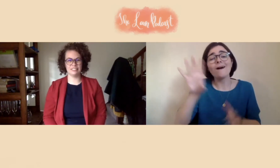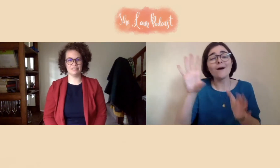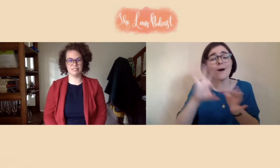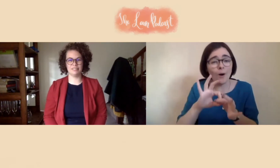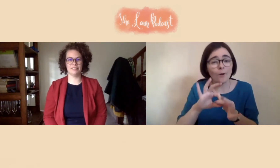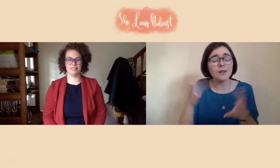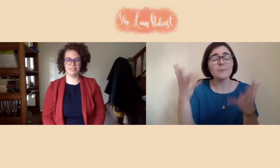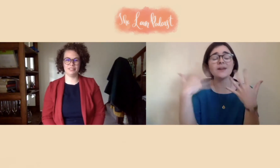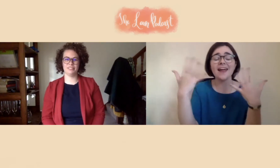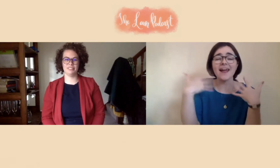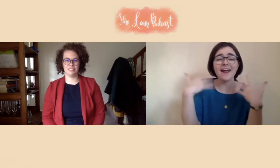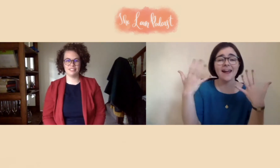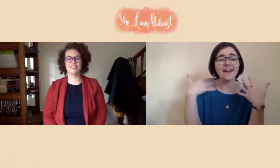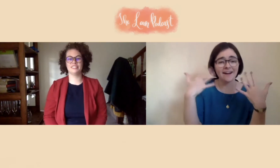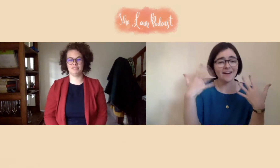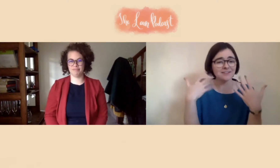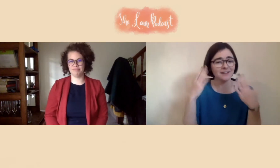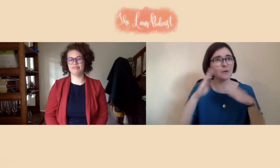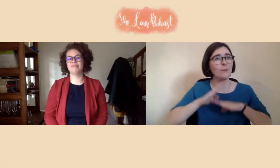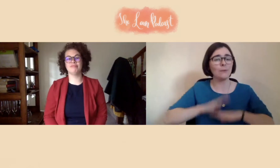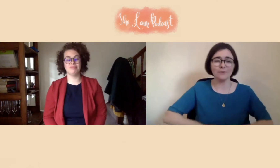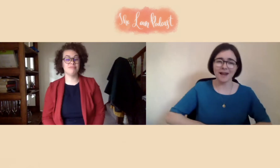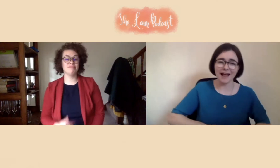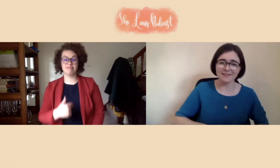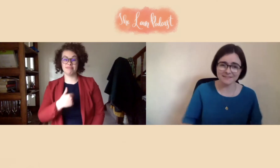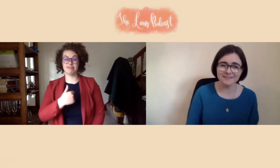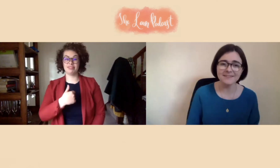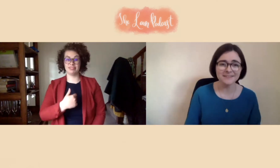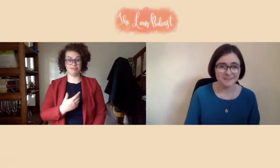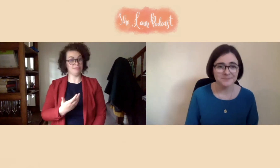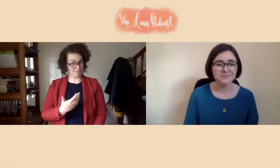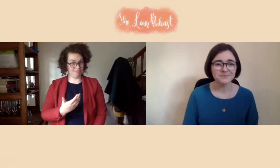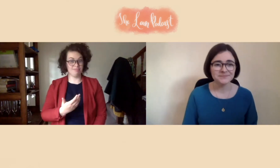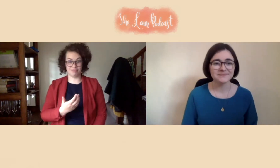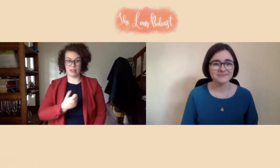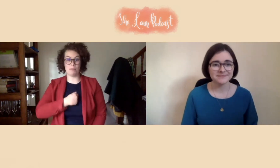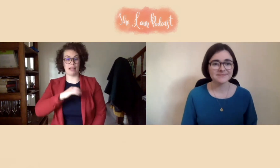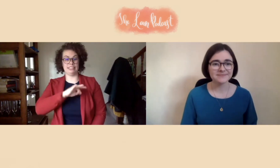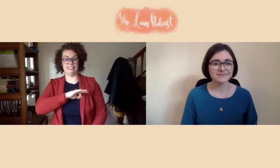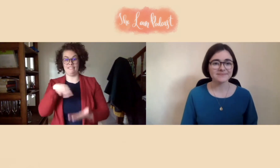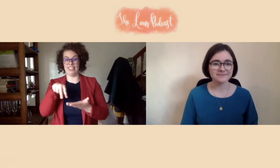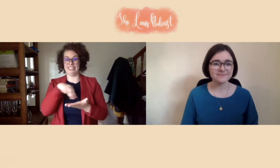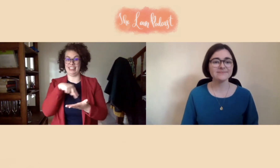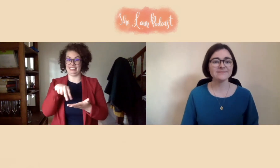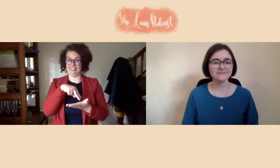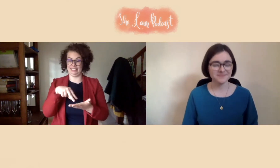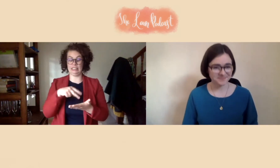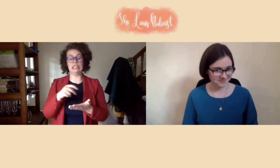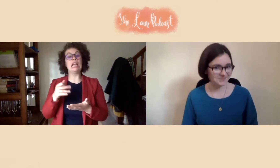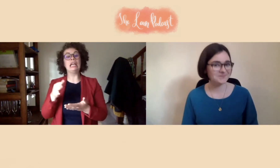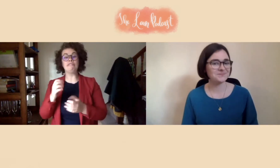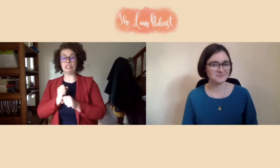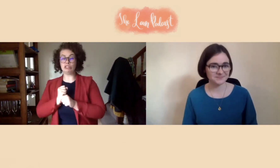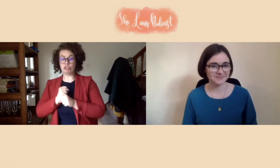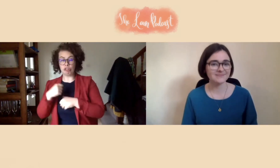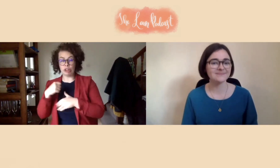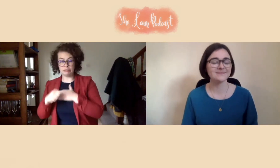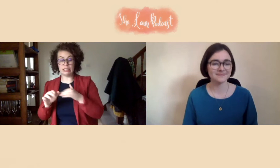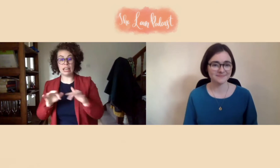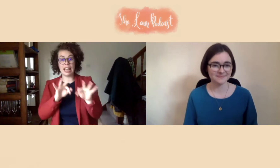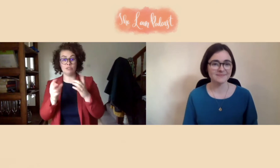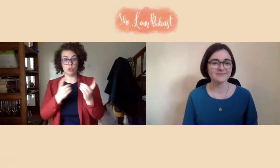your brain. I'm a dancer. That's what I do. If I have had a stressful day, I tend to put on the